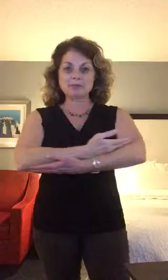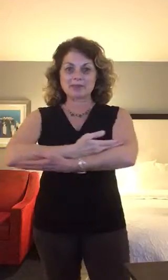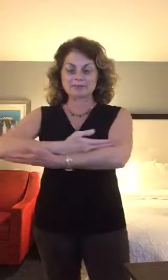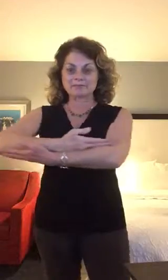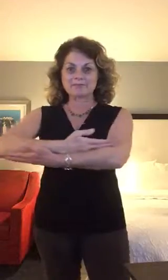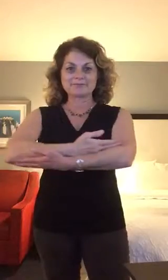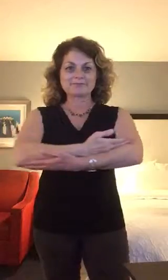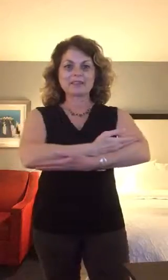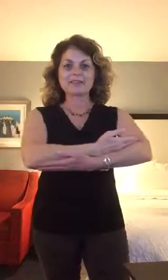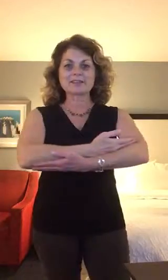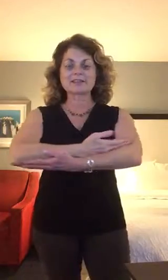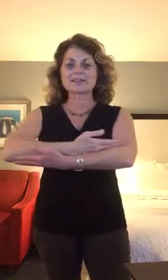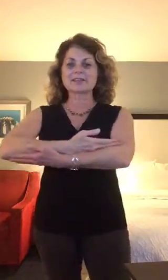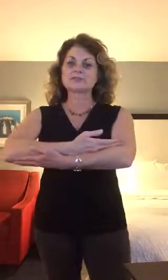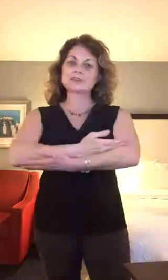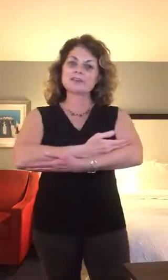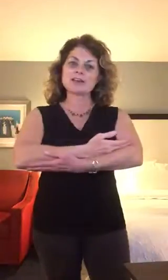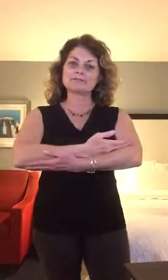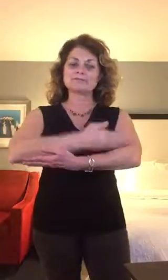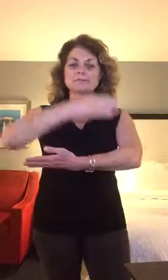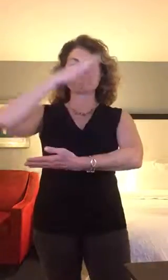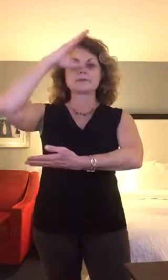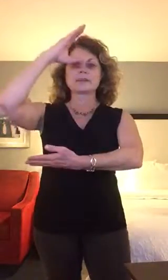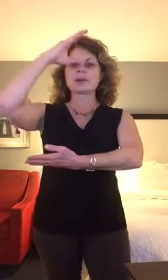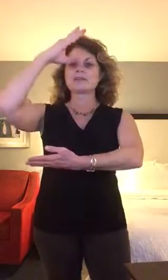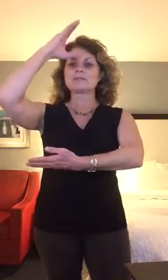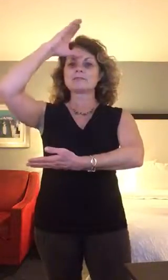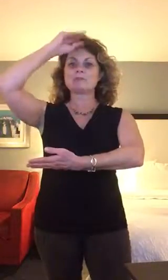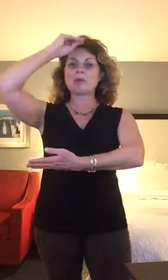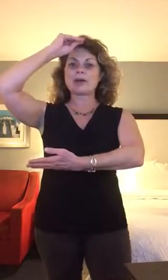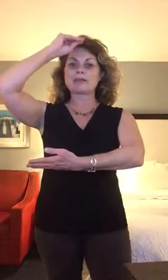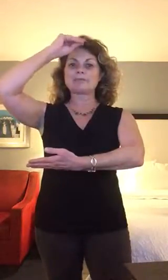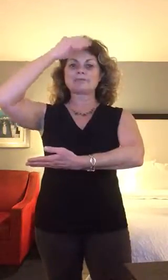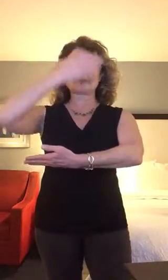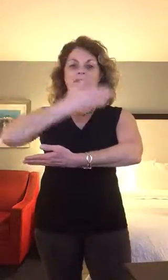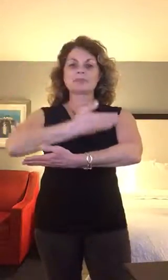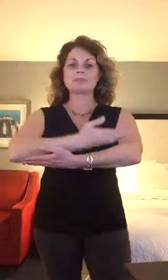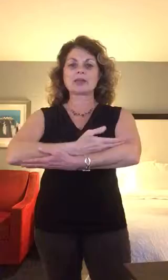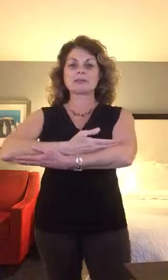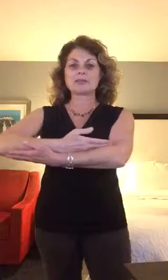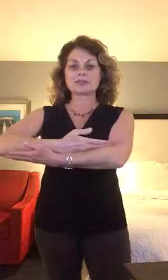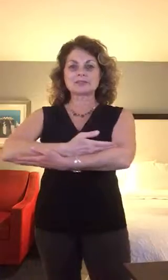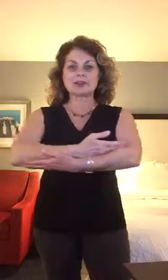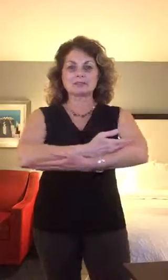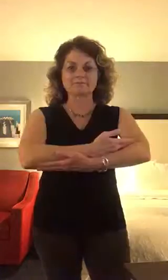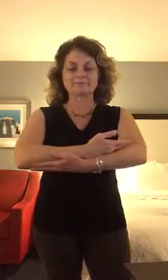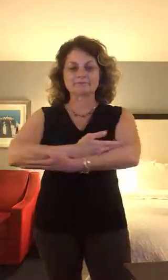baby, and that's a sign for son. Boy and baby is son.